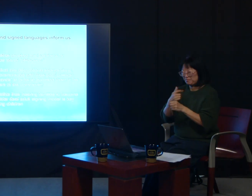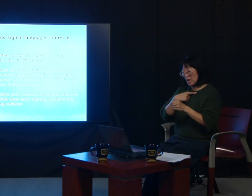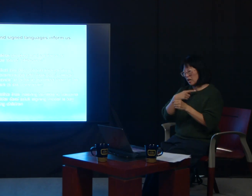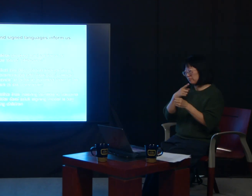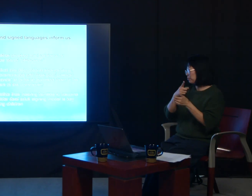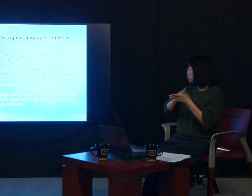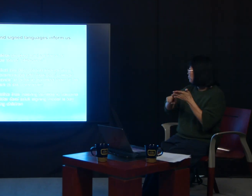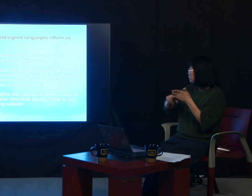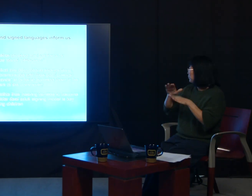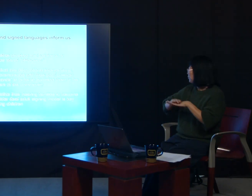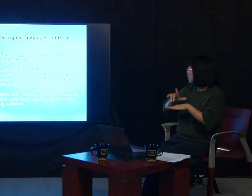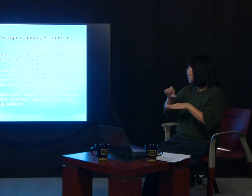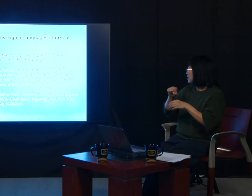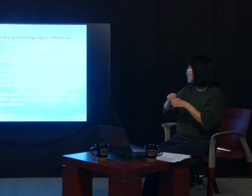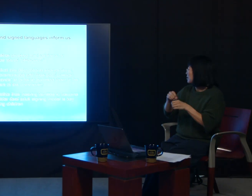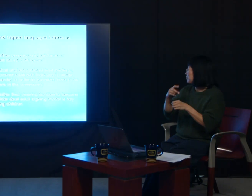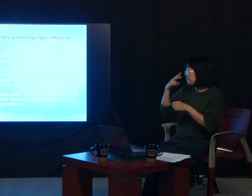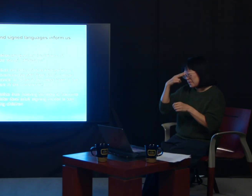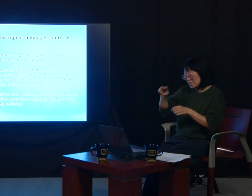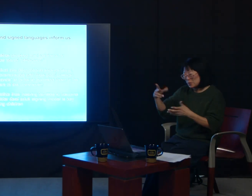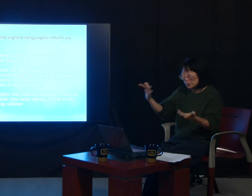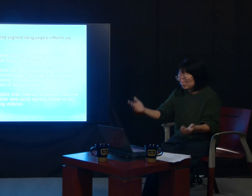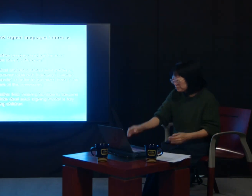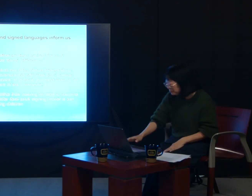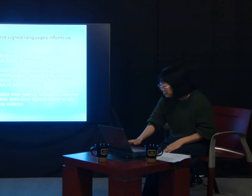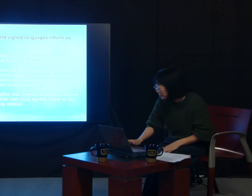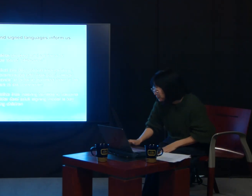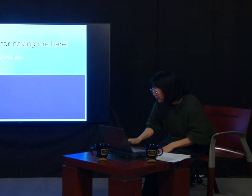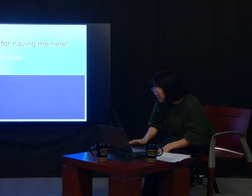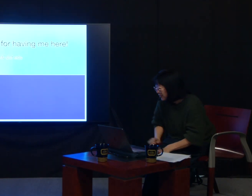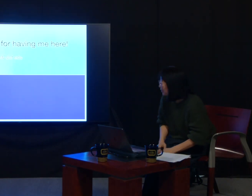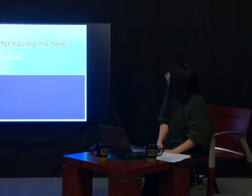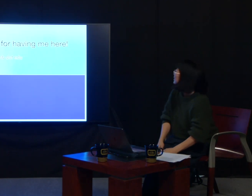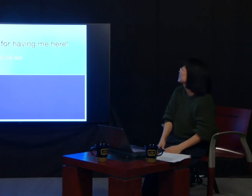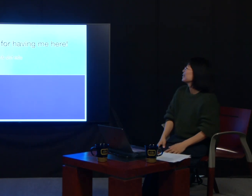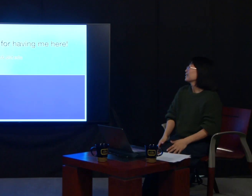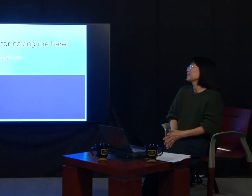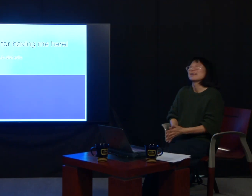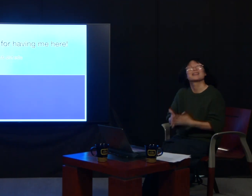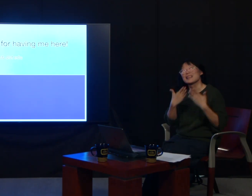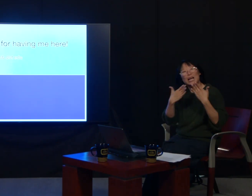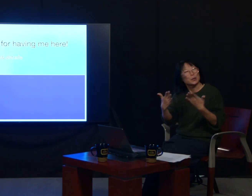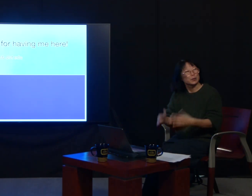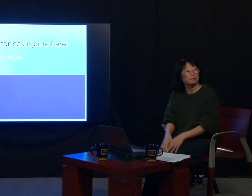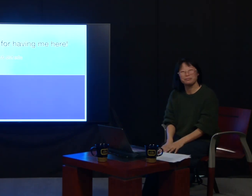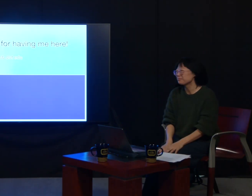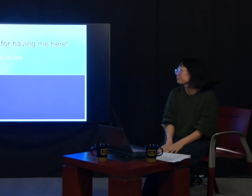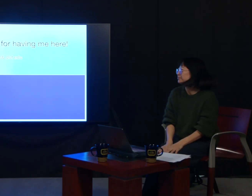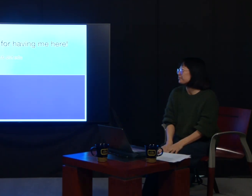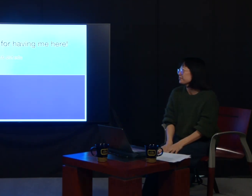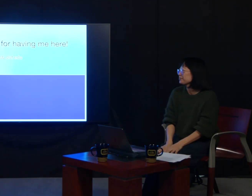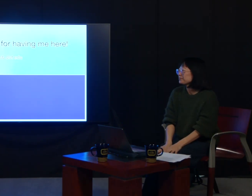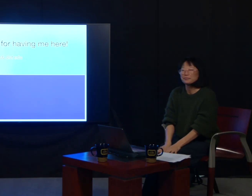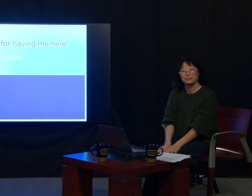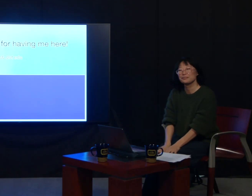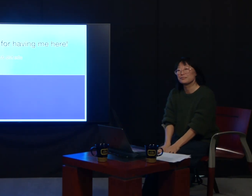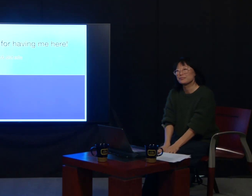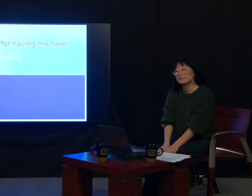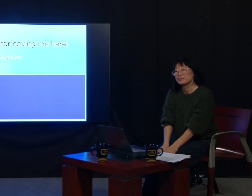So that's really my research in language socialization in Mexico. Thank you so much for your time.